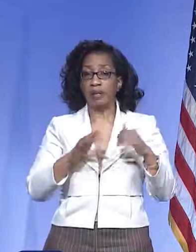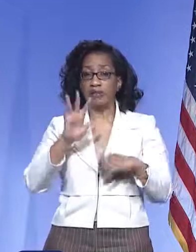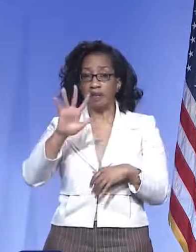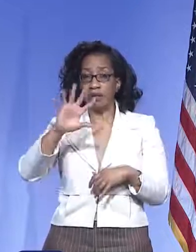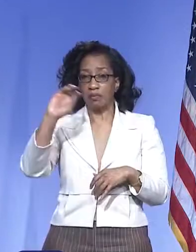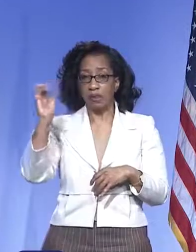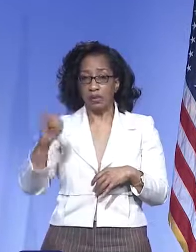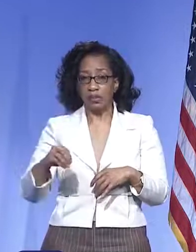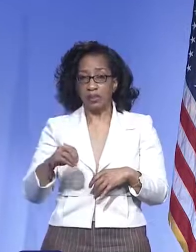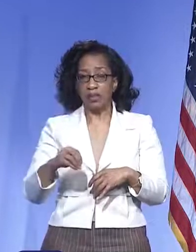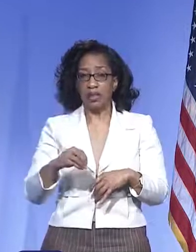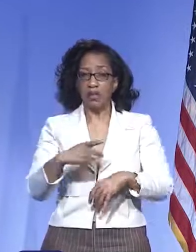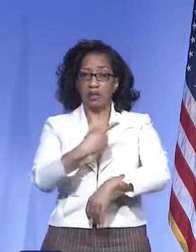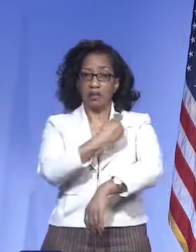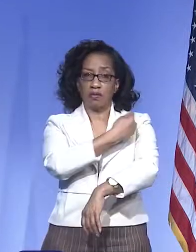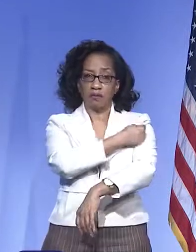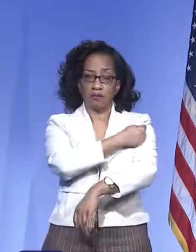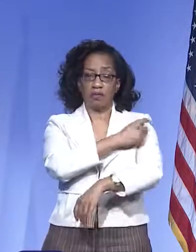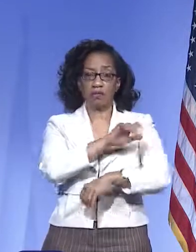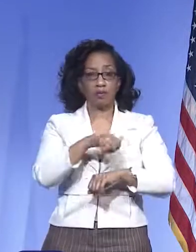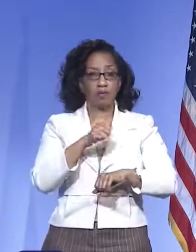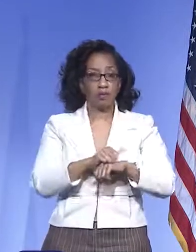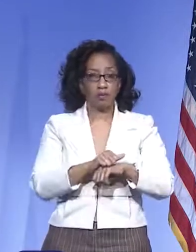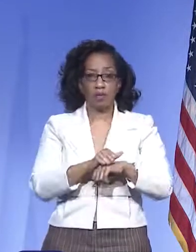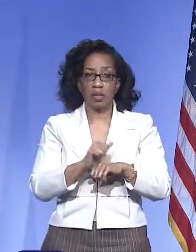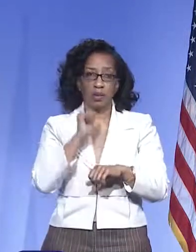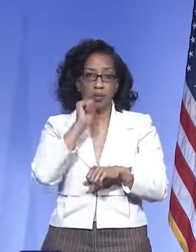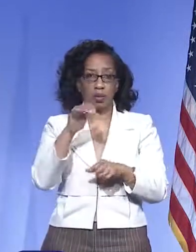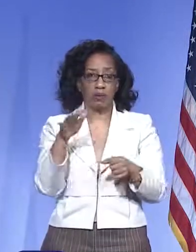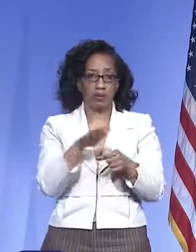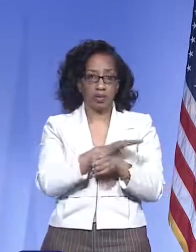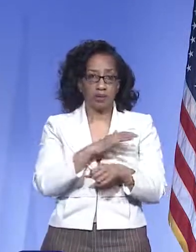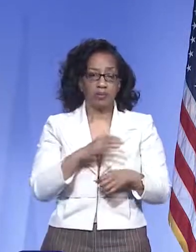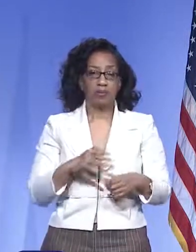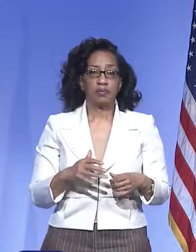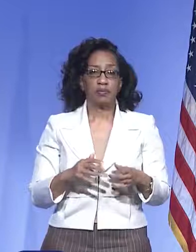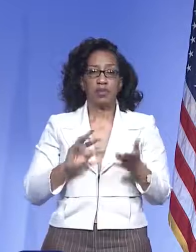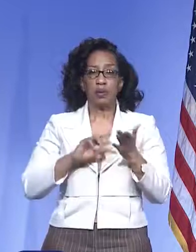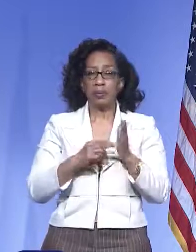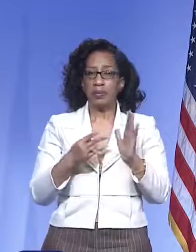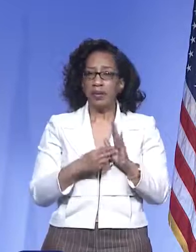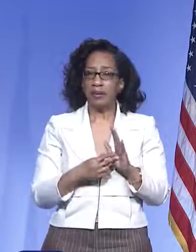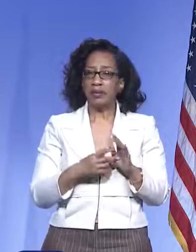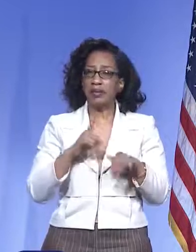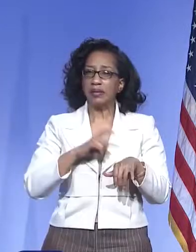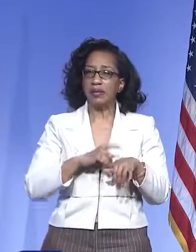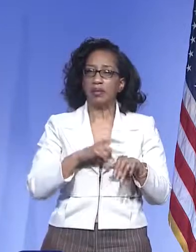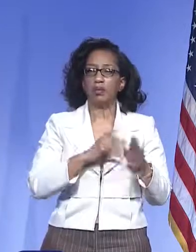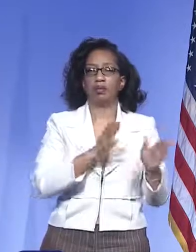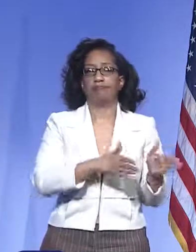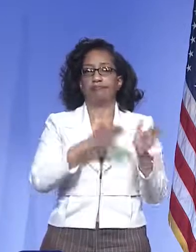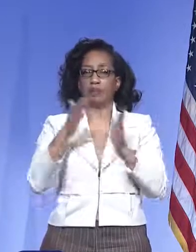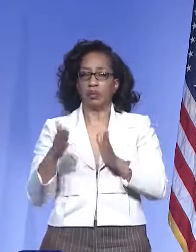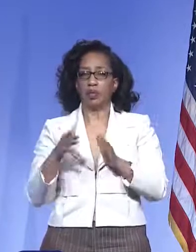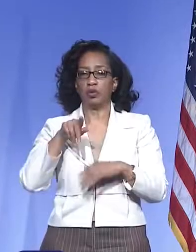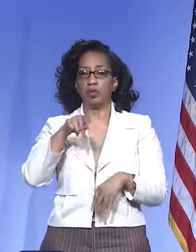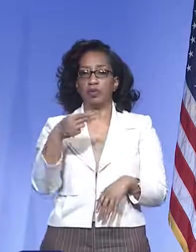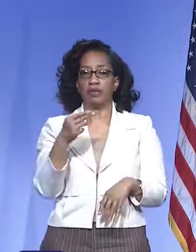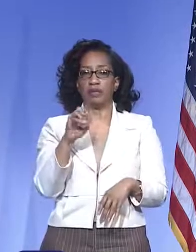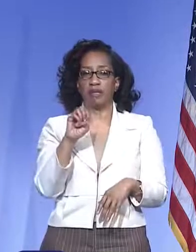not filled over the last few weeks. That was a signal for us that it's time to go to the next phase.